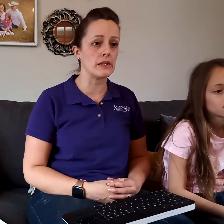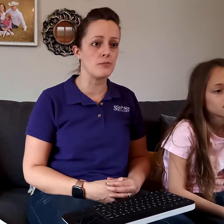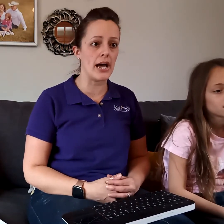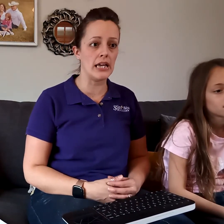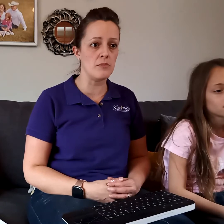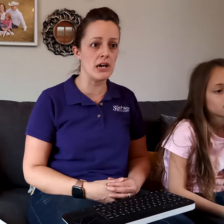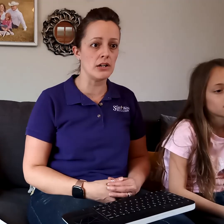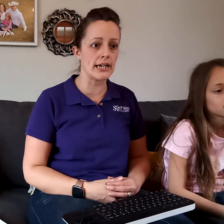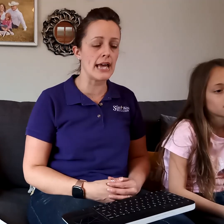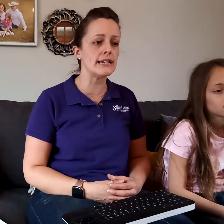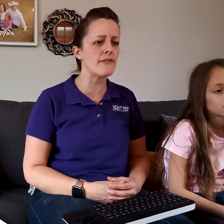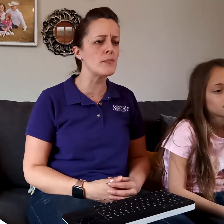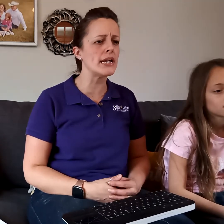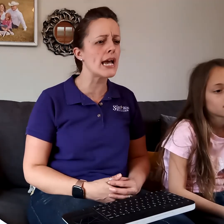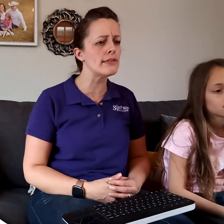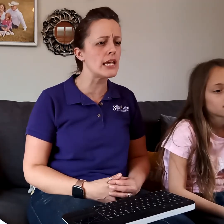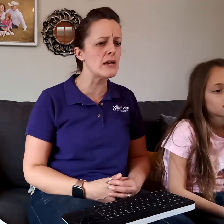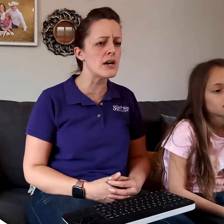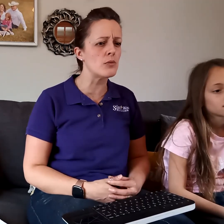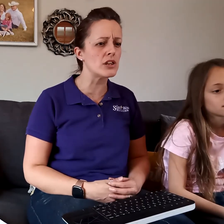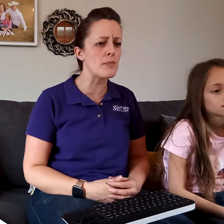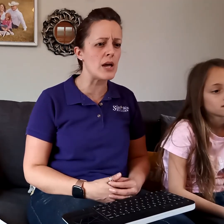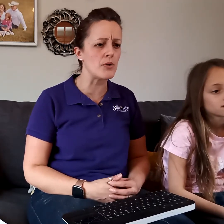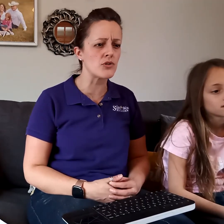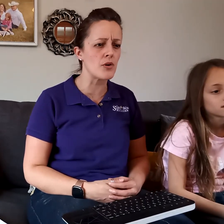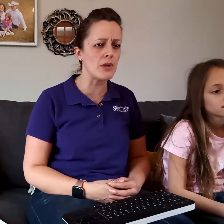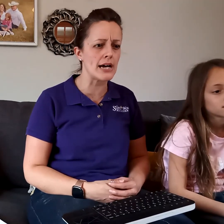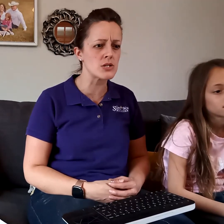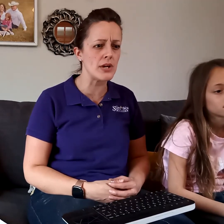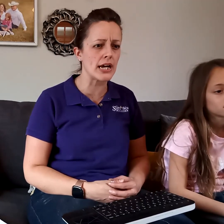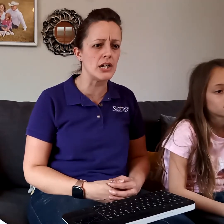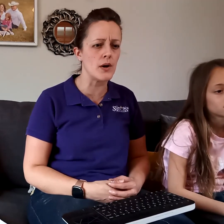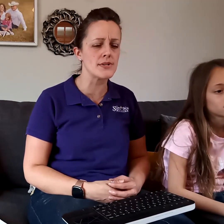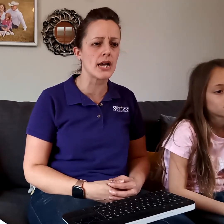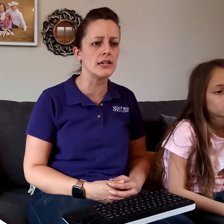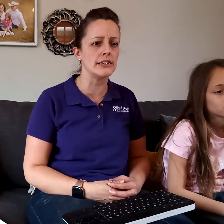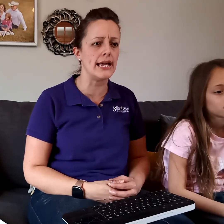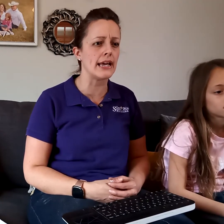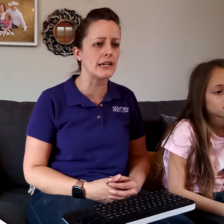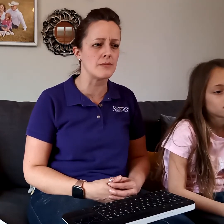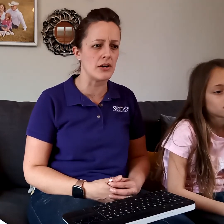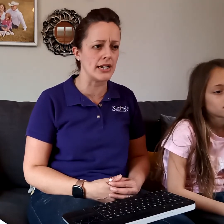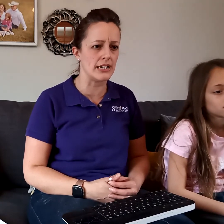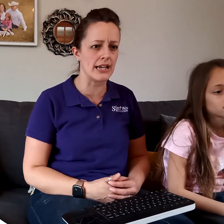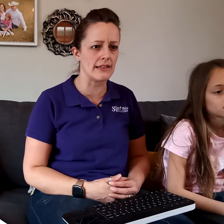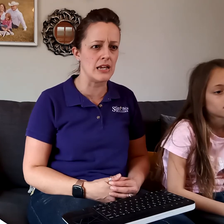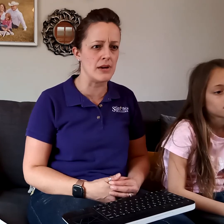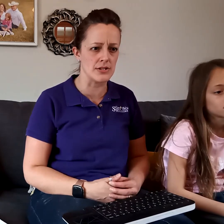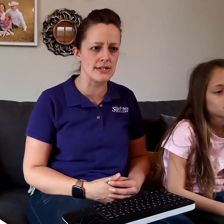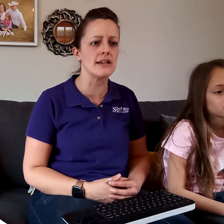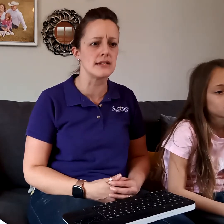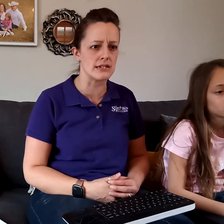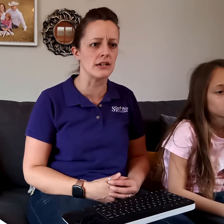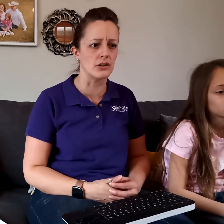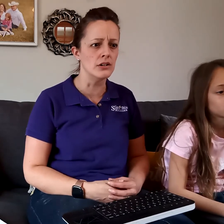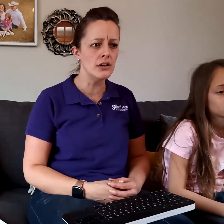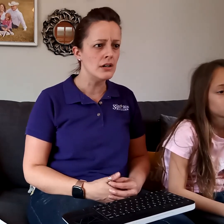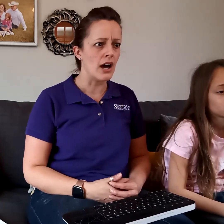by email. Again, did everybody get the email with the papers from last week? I know I was kind of late getting them out. I didn't get the email sent until, I think it